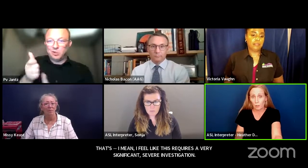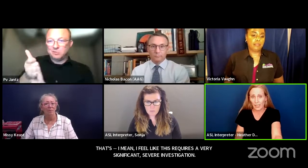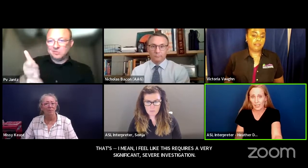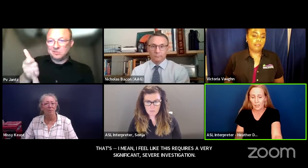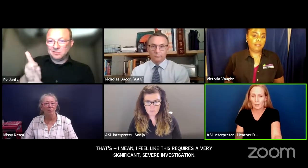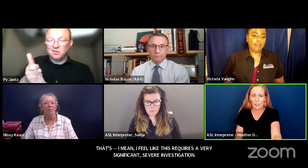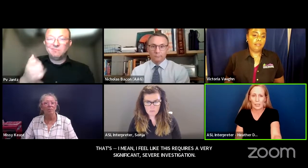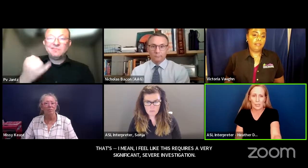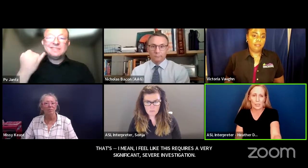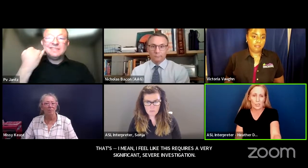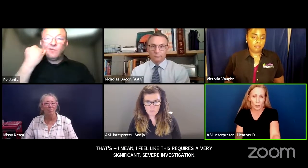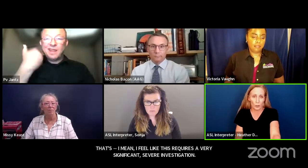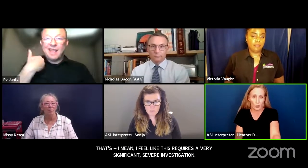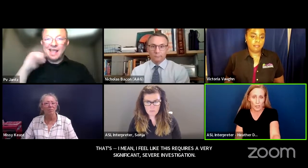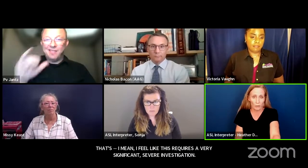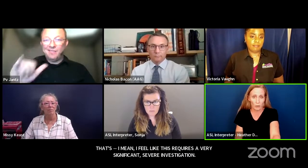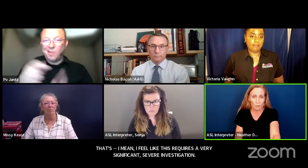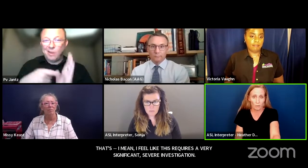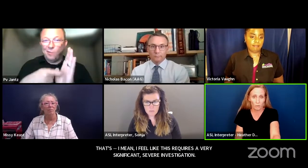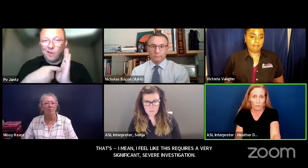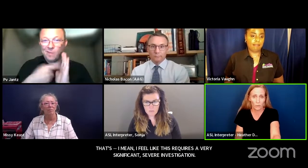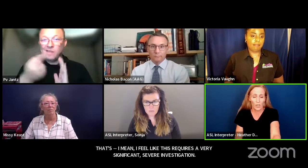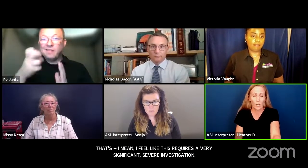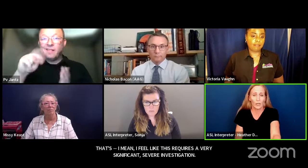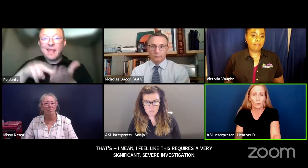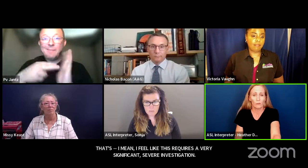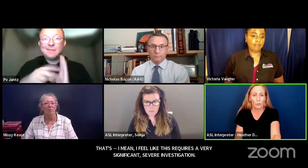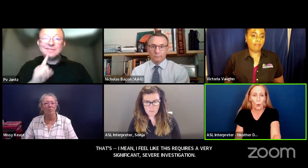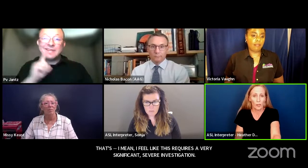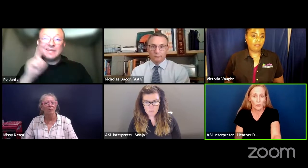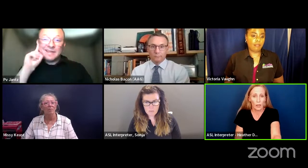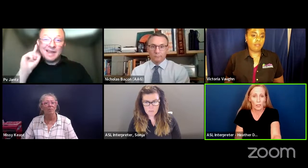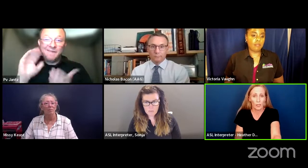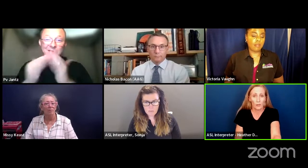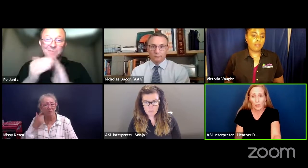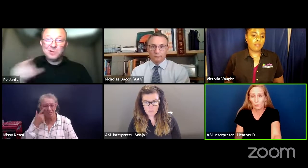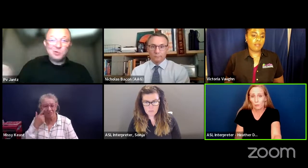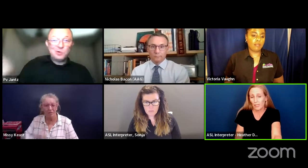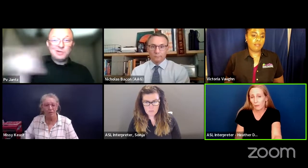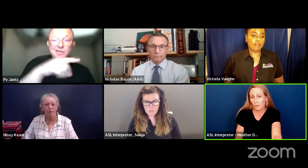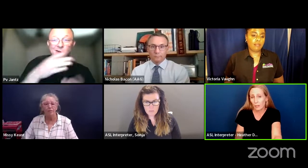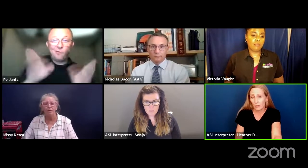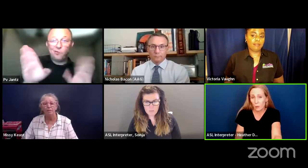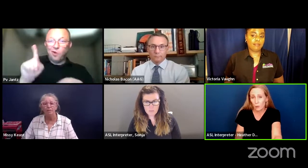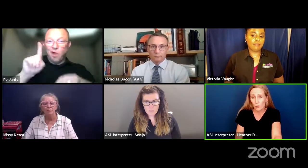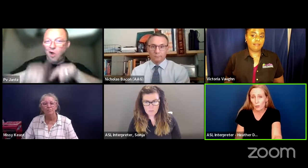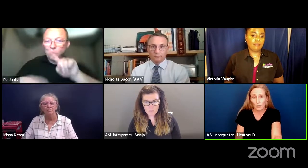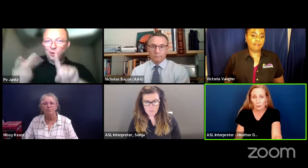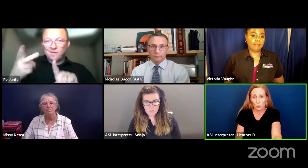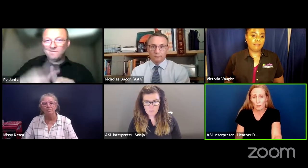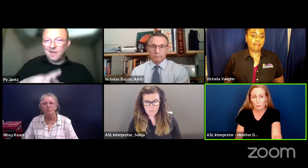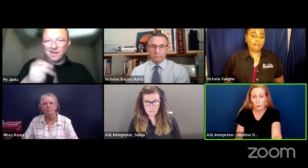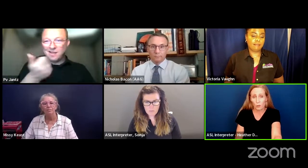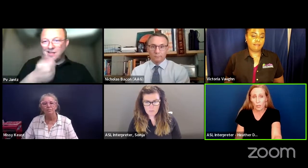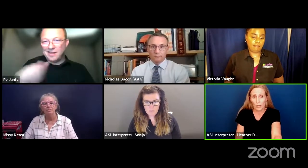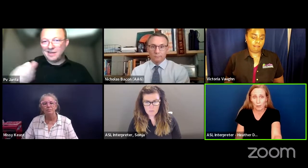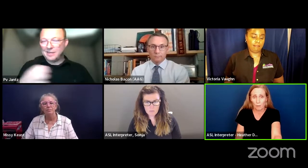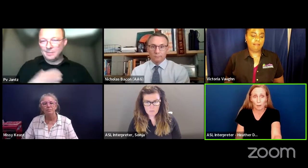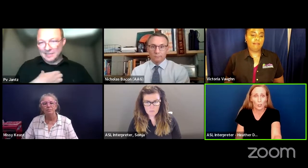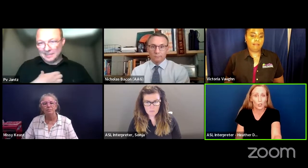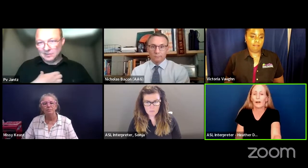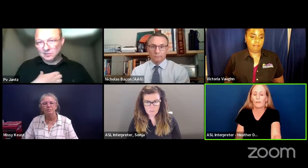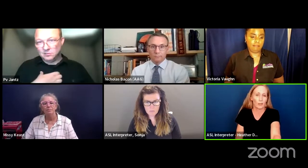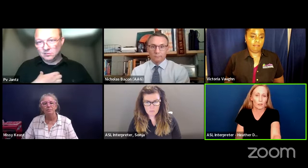who file the complaint to be a licensed interpreter themselves. If we require that, then that would mean deaf individuals, deaf community members